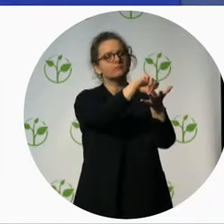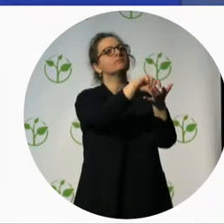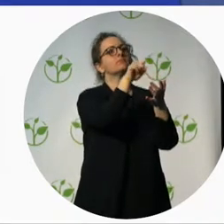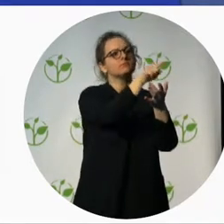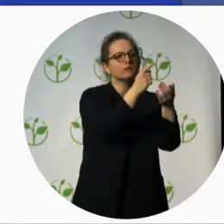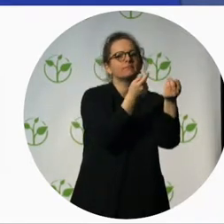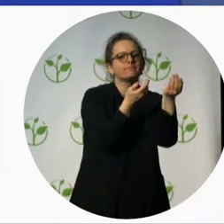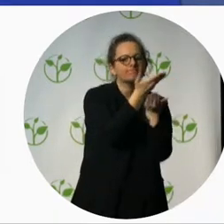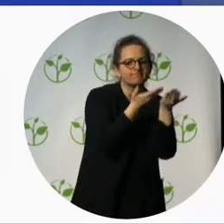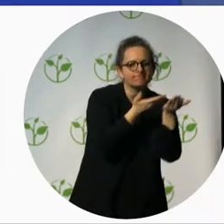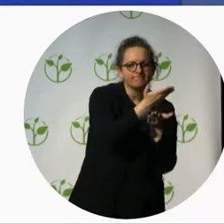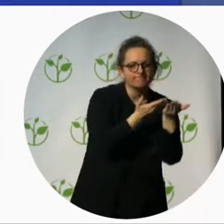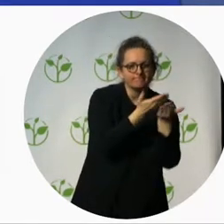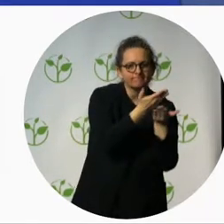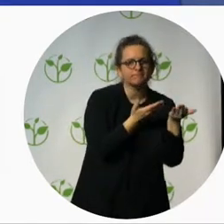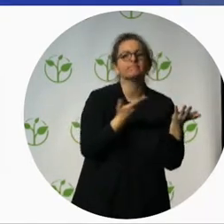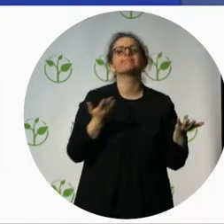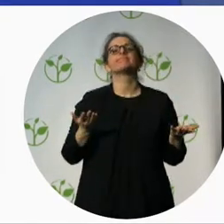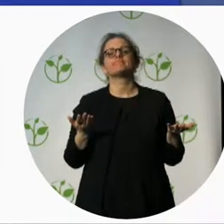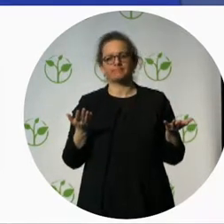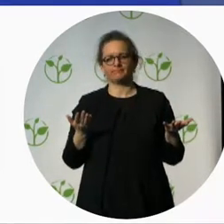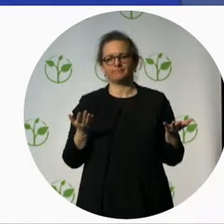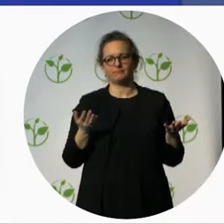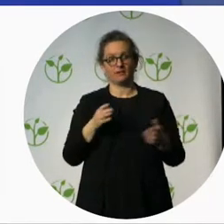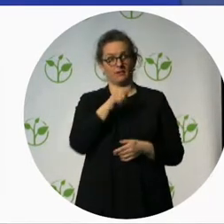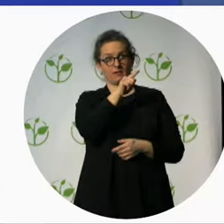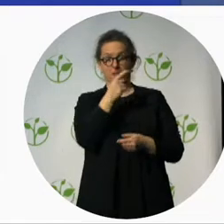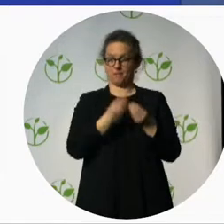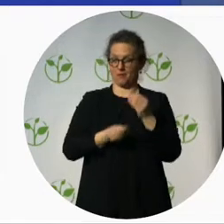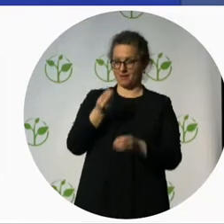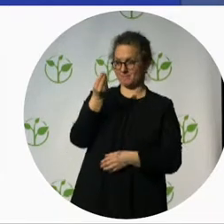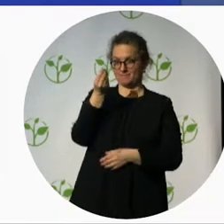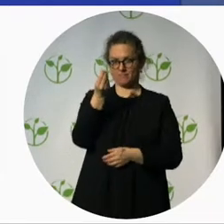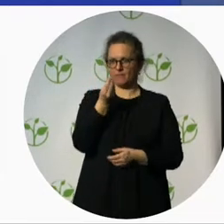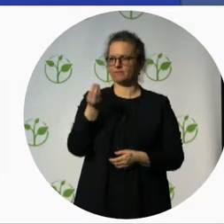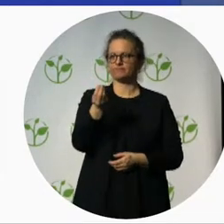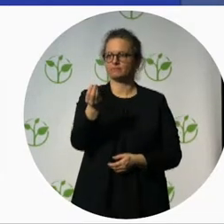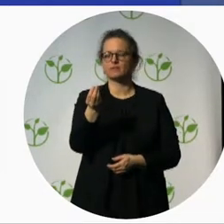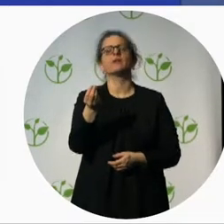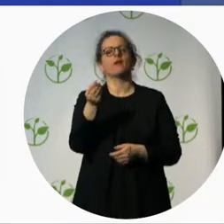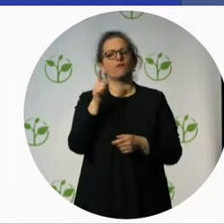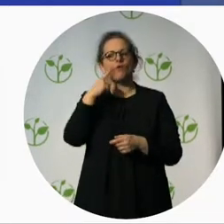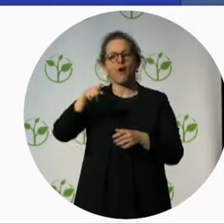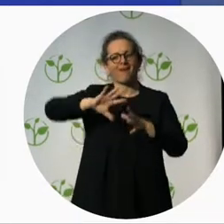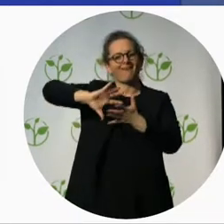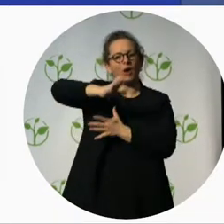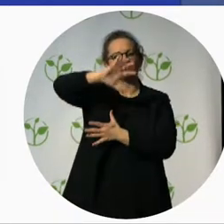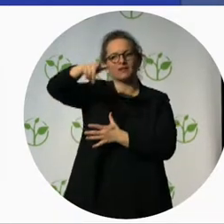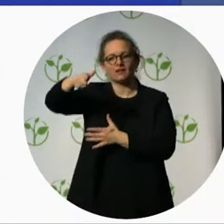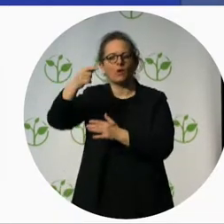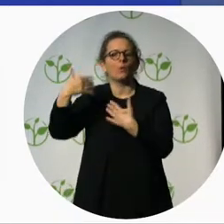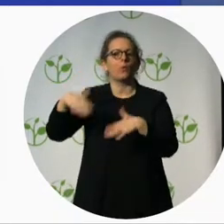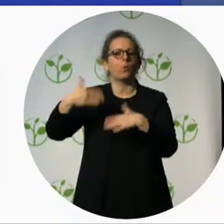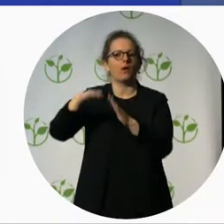hesitate to say this, but my impression is that for every person with a disability, you have two parents, or you